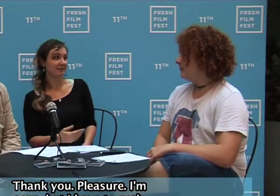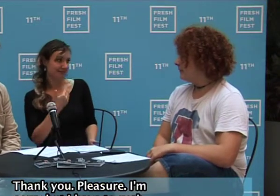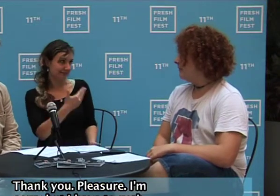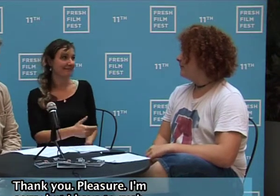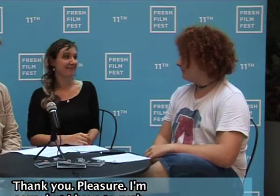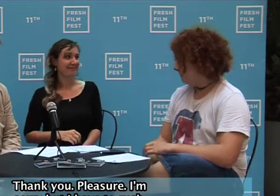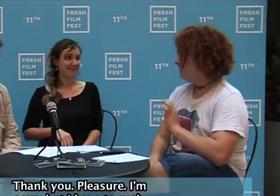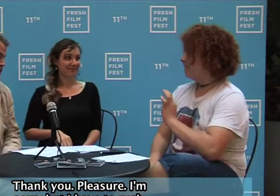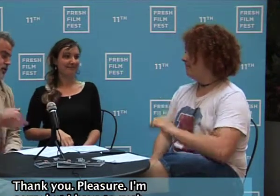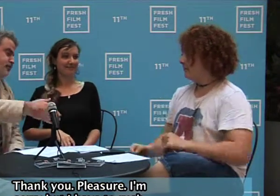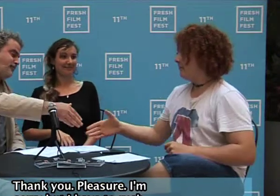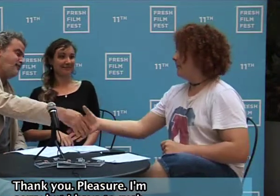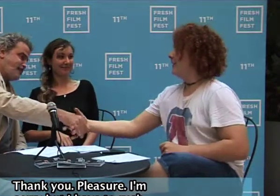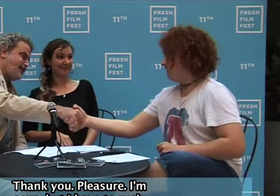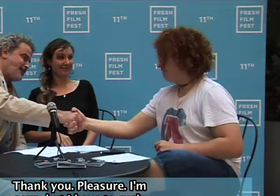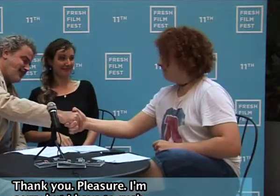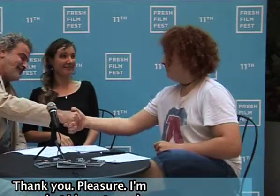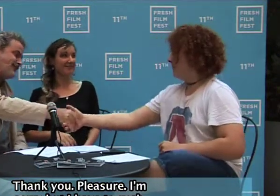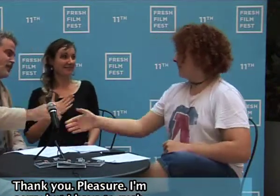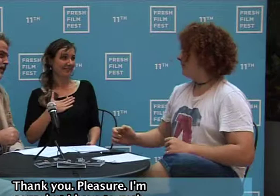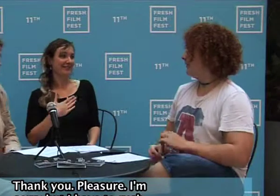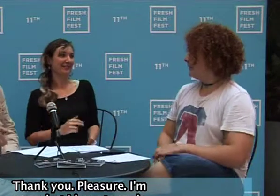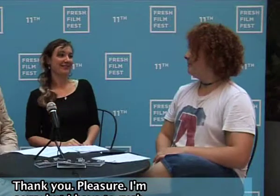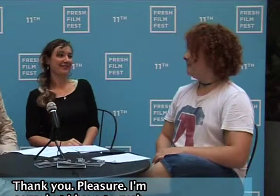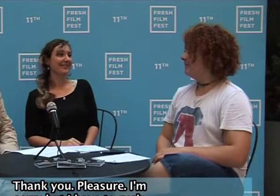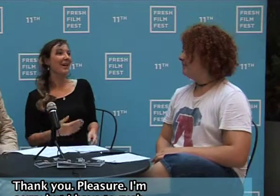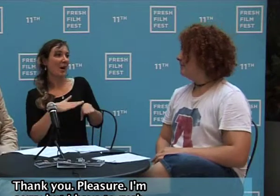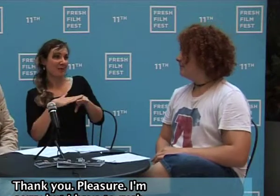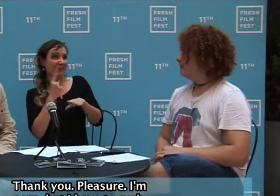you. Pleasure. Cheers.